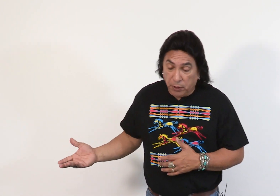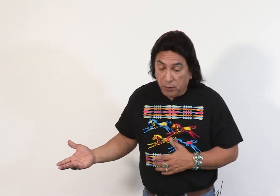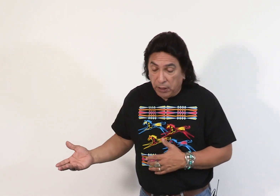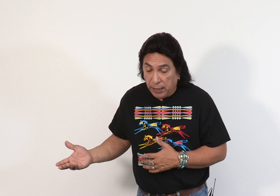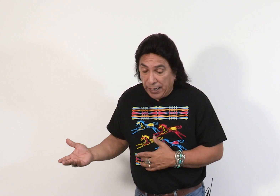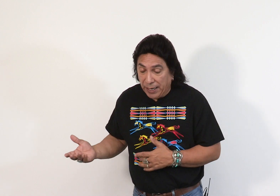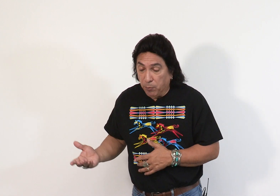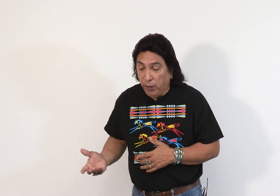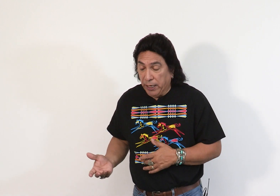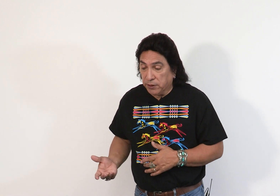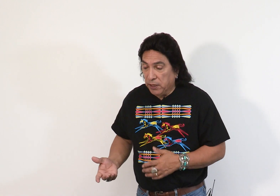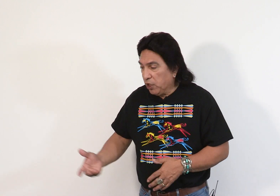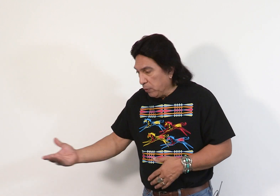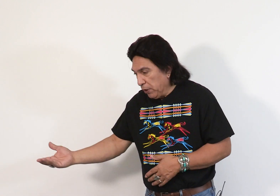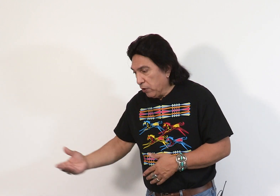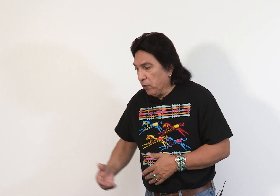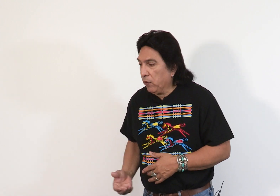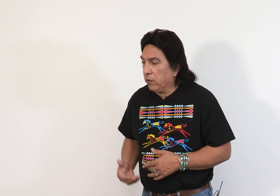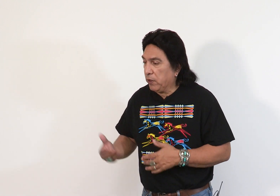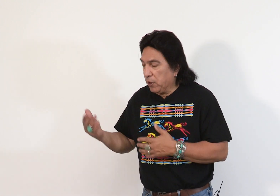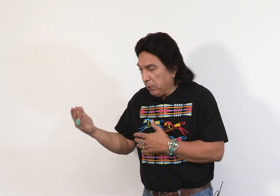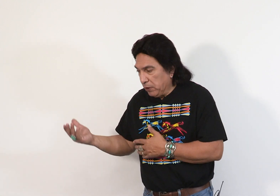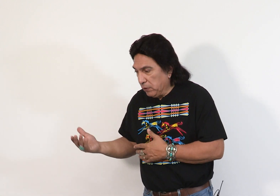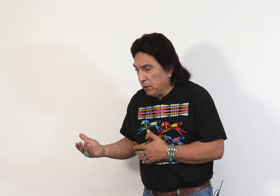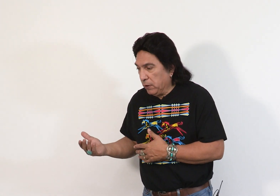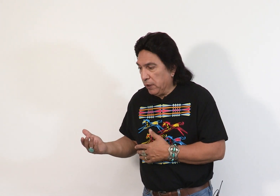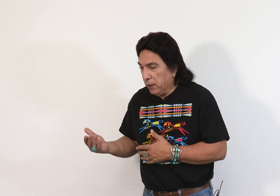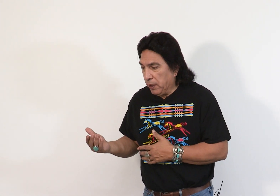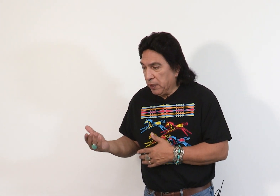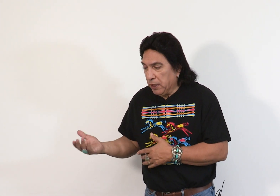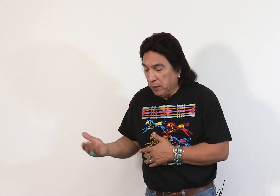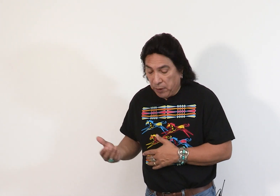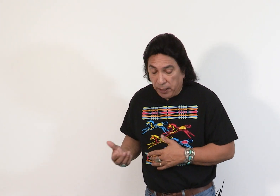person had braids. Could be a girl, could be an Indian man,